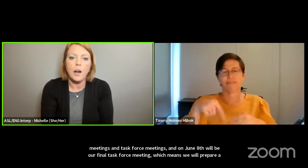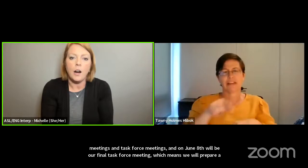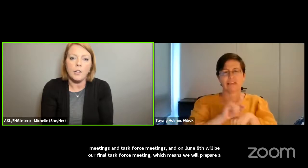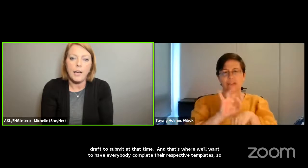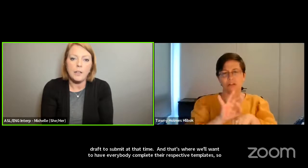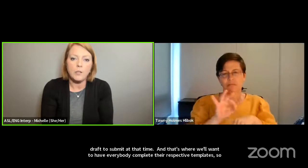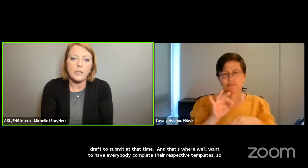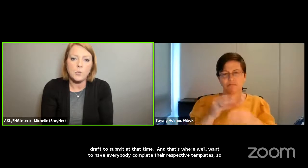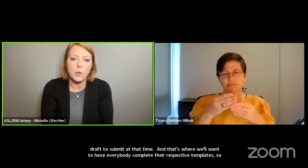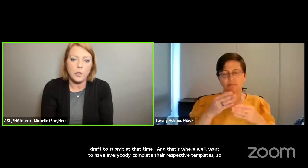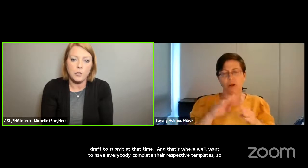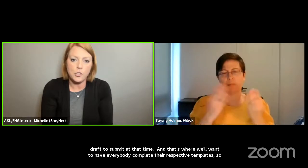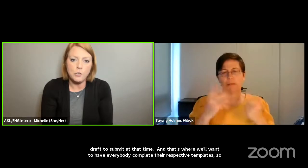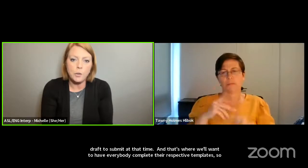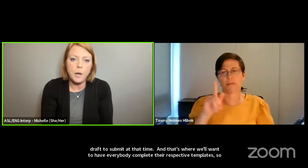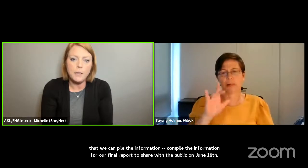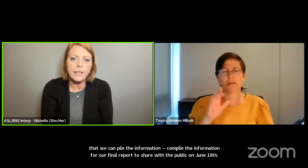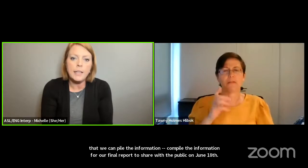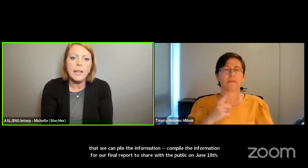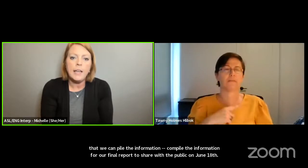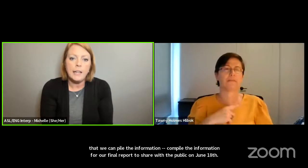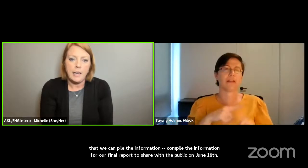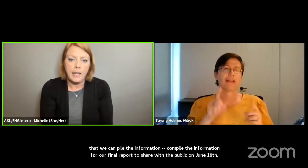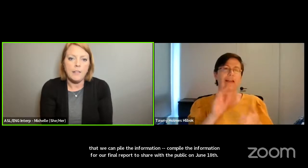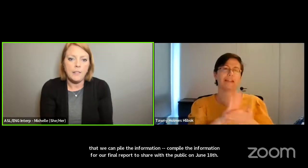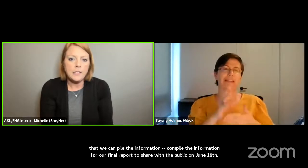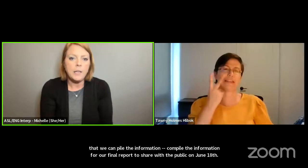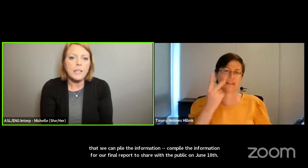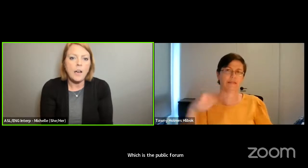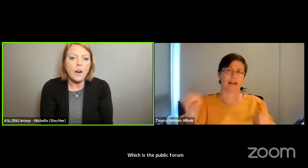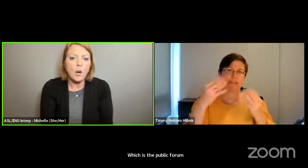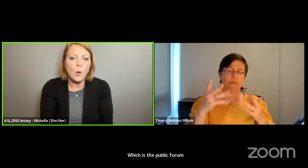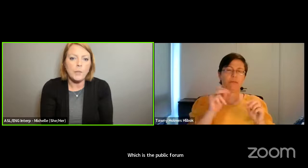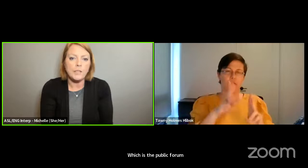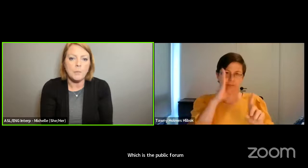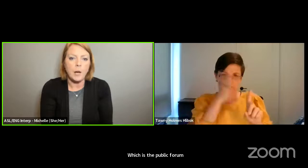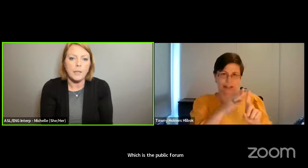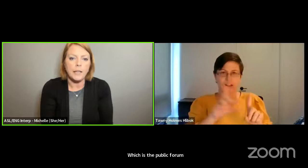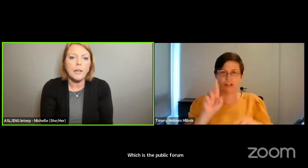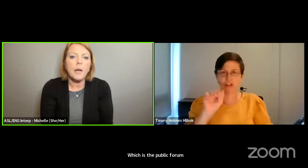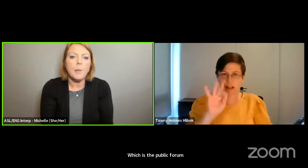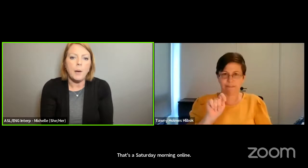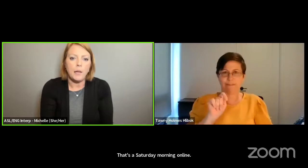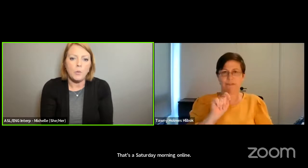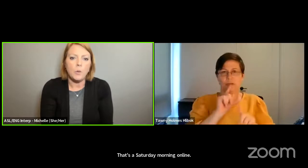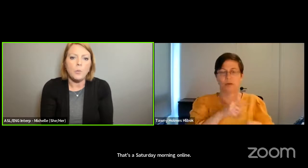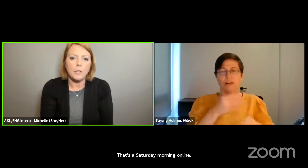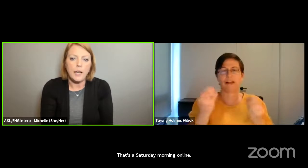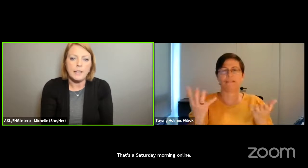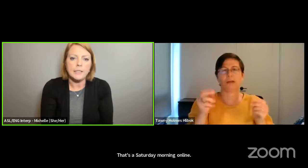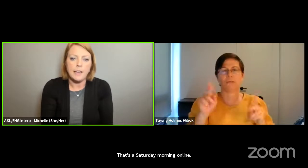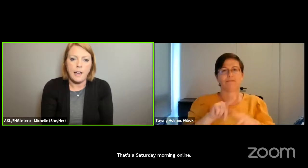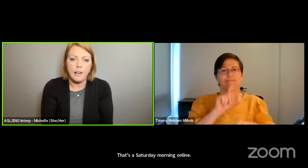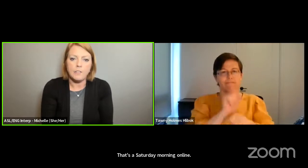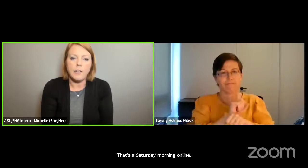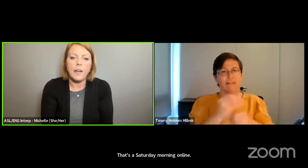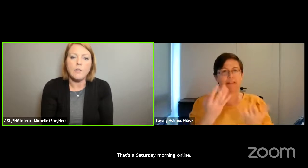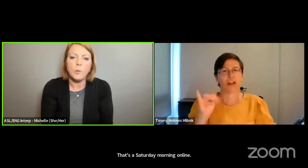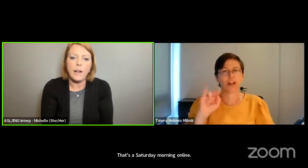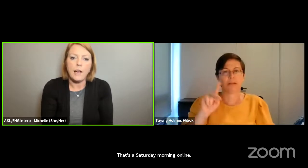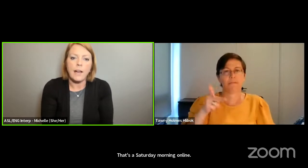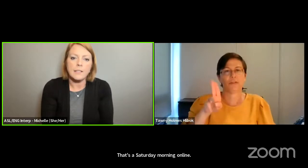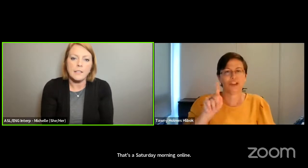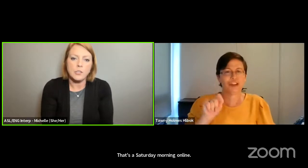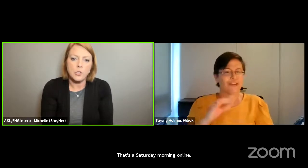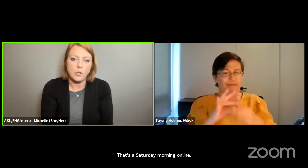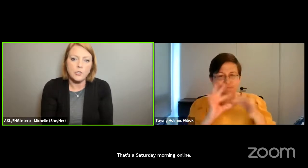share our gatherings with the general public. And these meetings are open to the public, but we would like to have